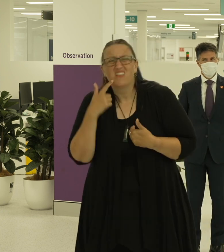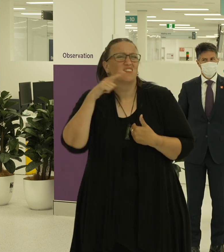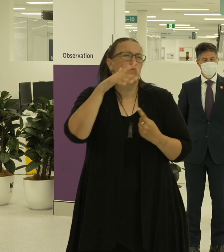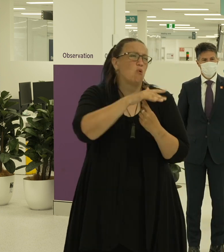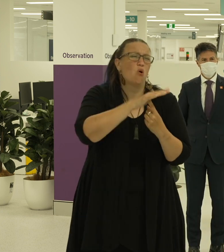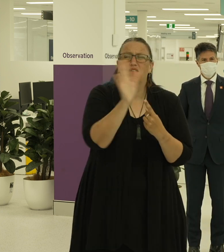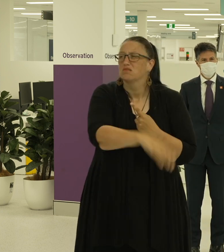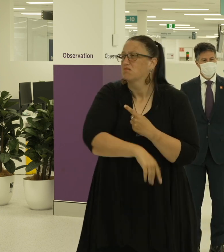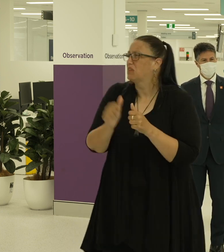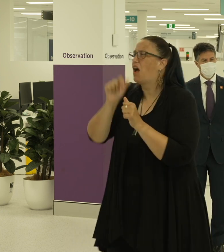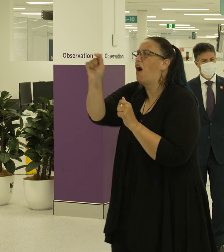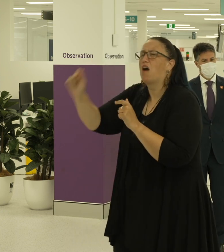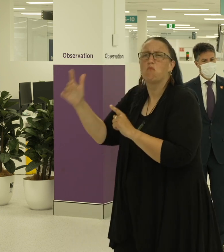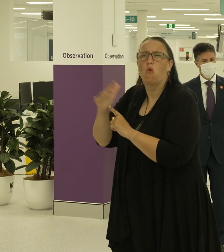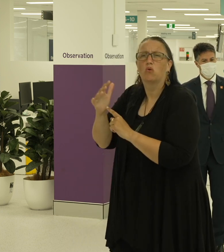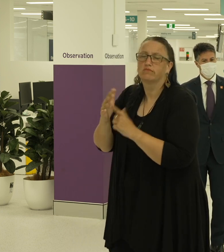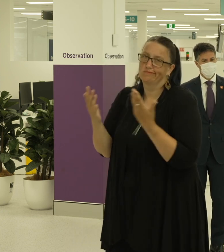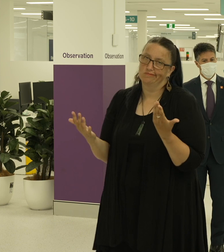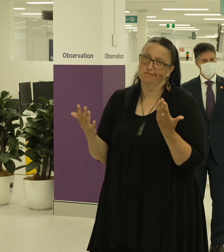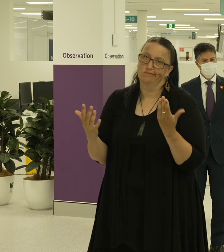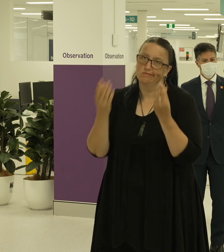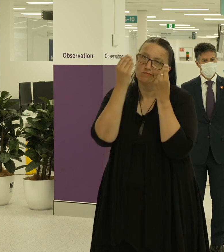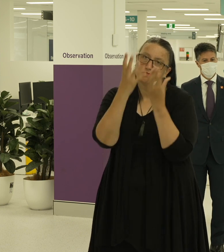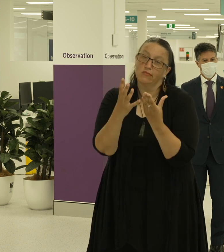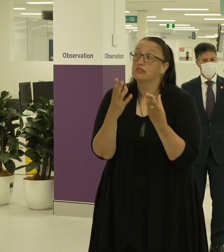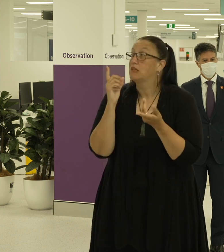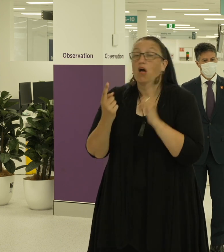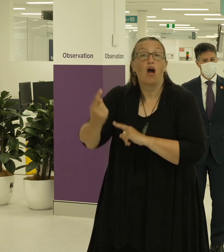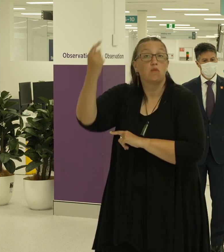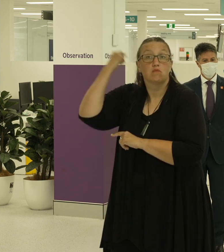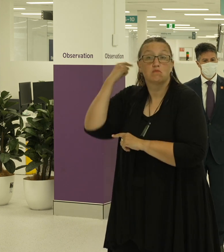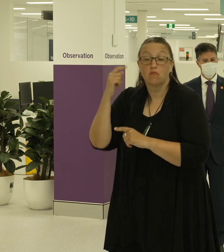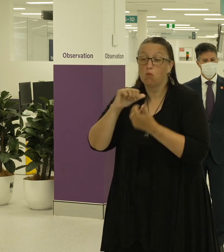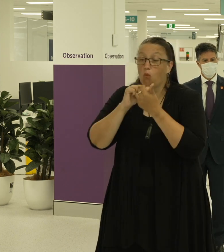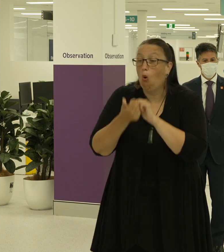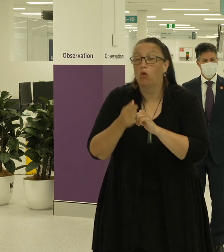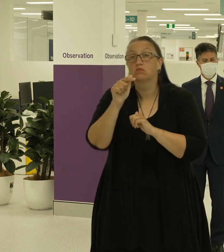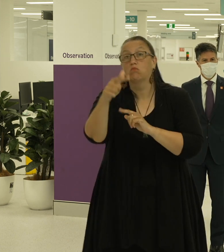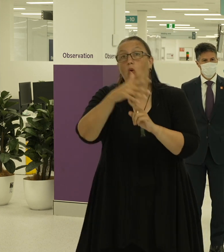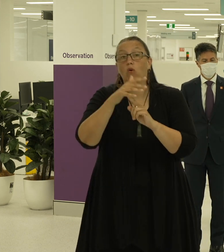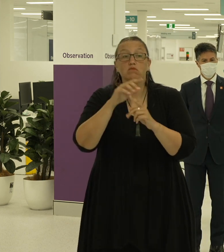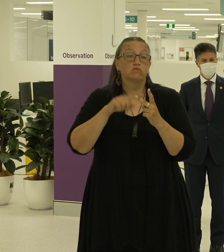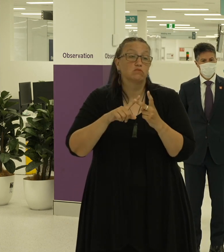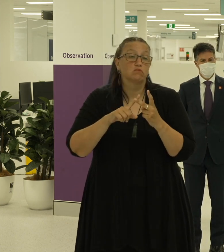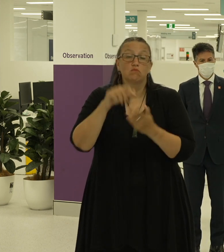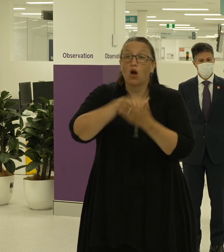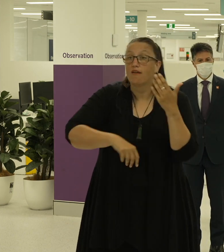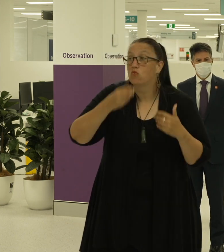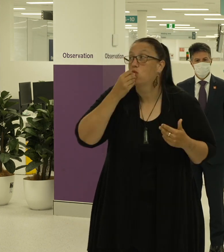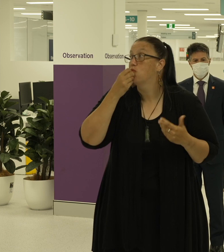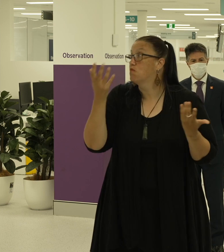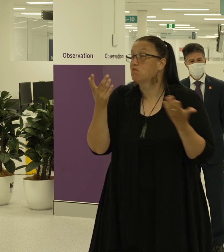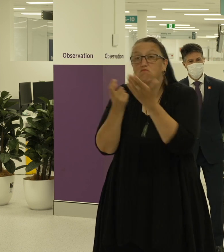our priorities are to get our kids to sport on Saturday morning, to go and pay the mortgage, get the groceries, but in front of all that should be go